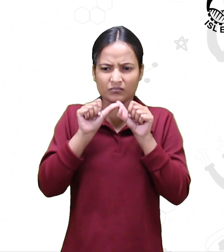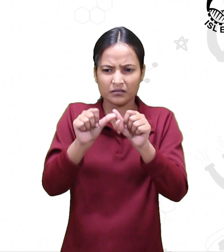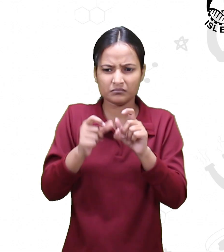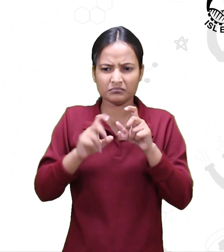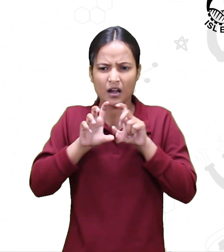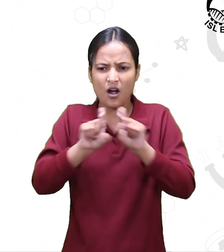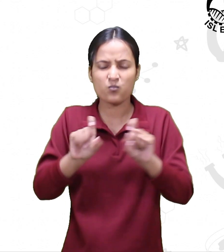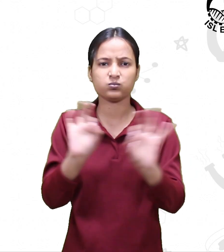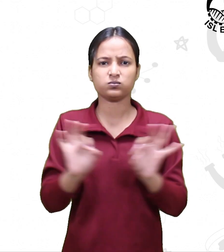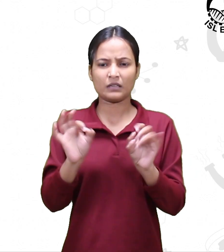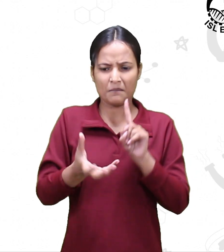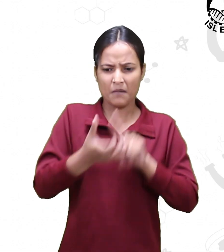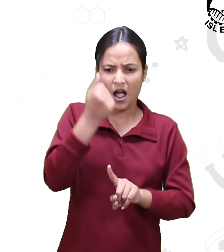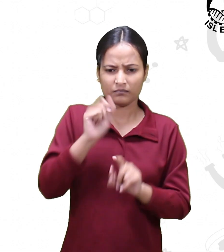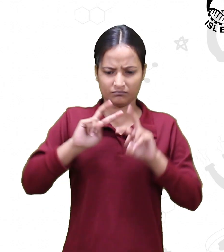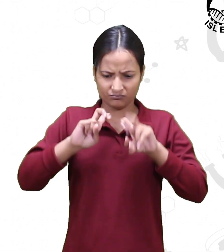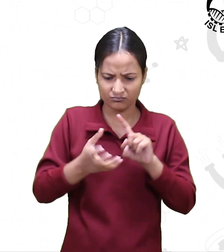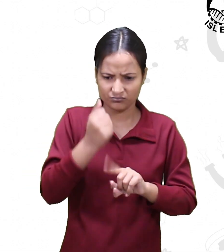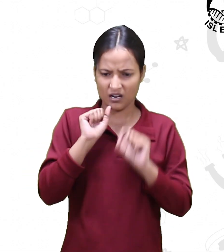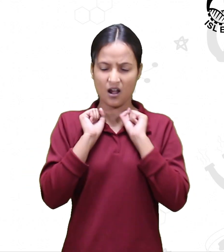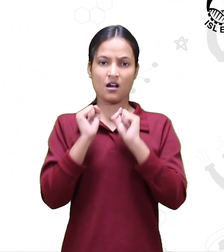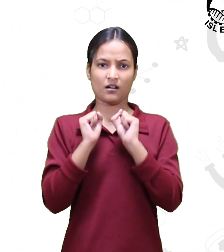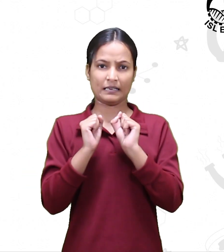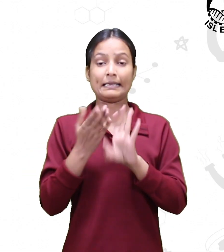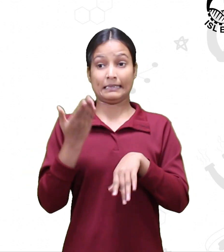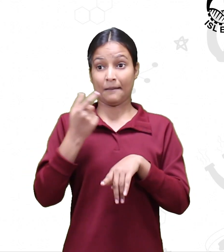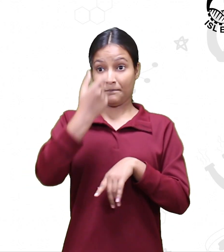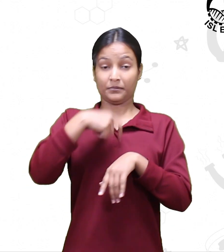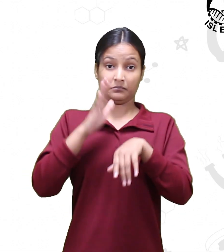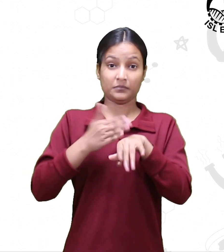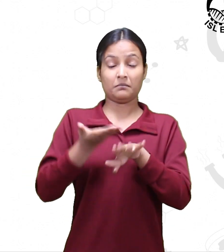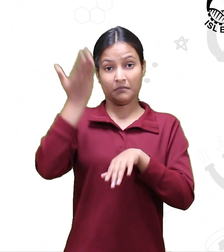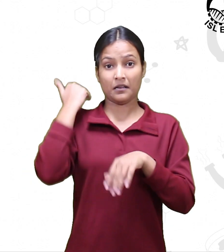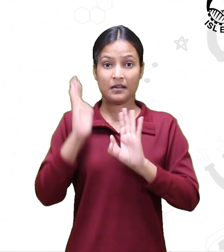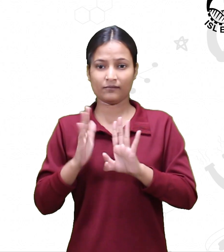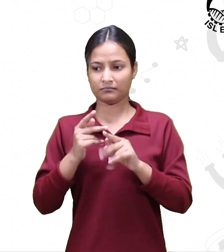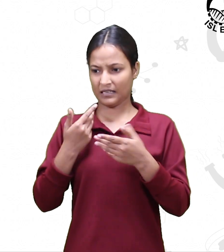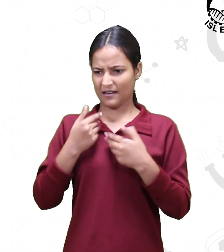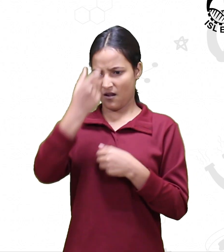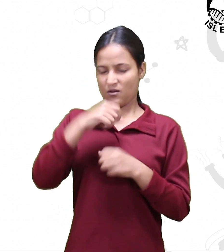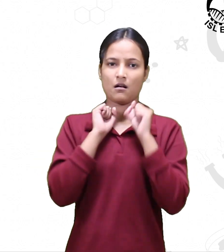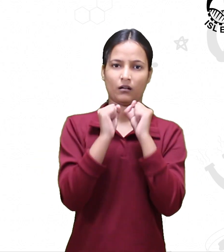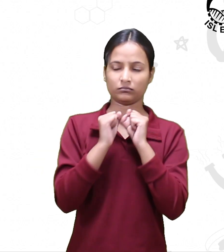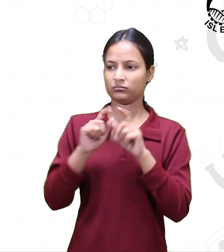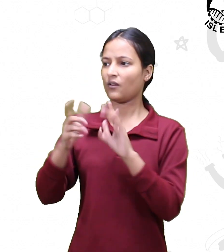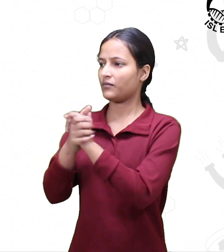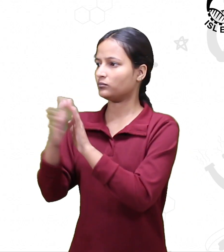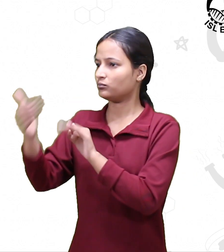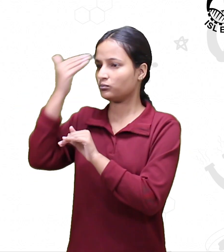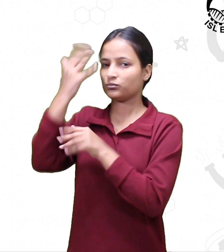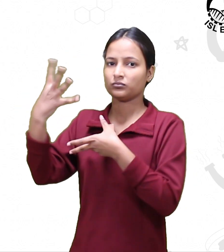answer, for instance, I've gone to many people, and many times I have not gotten the kind of response that I would get. But it all depends on